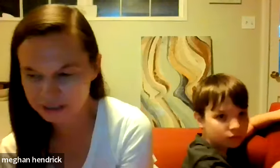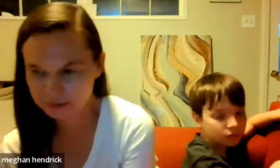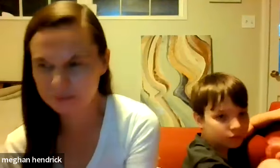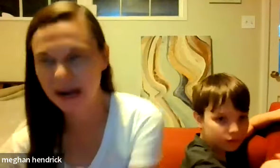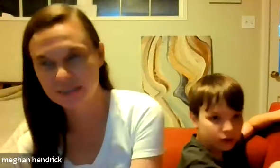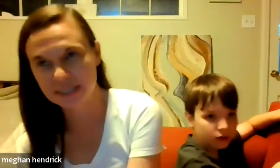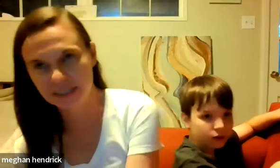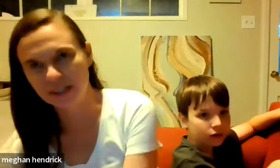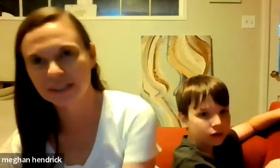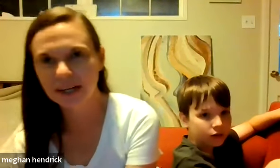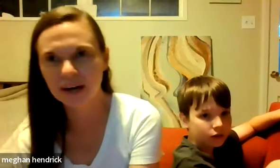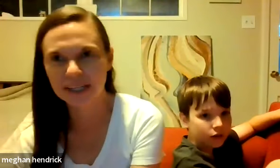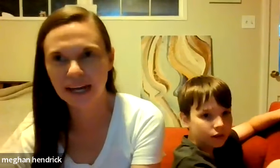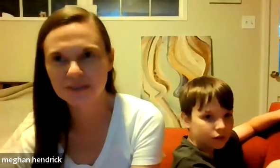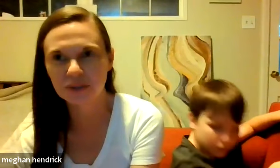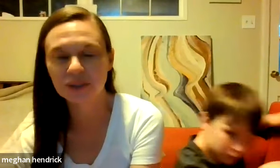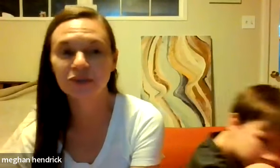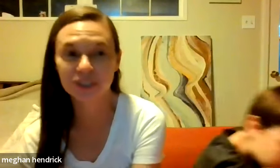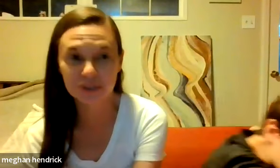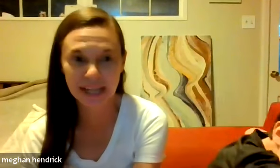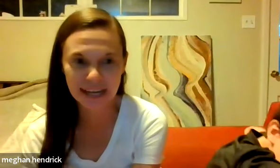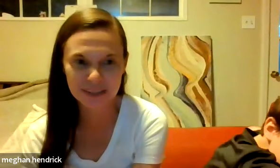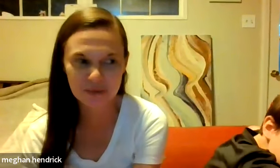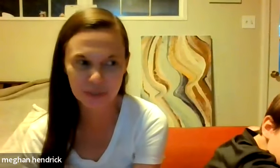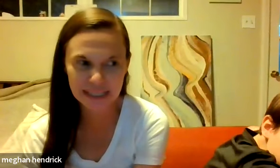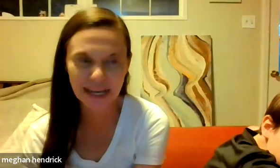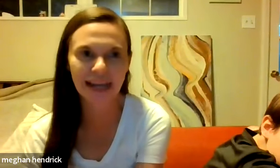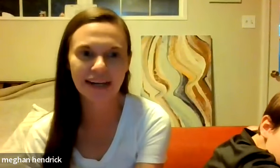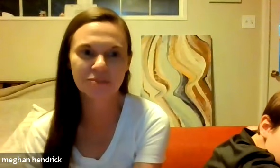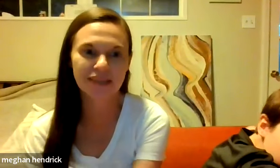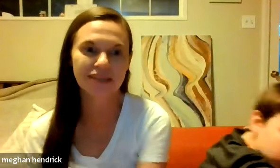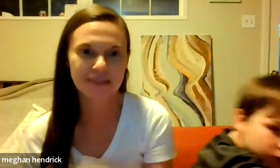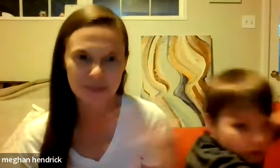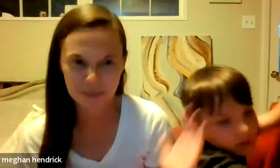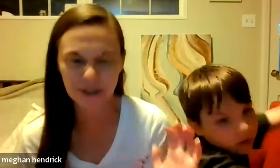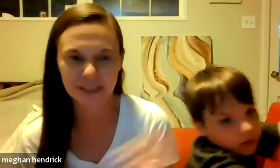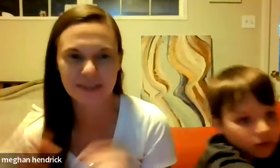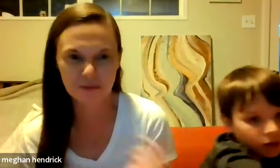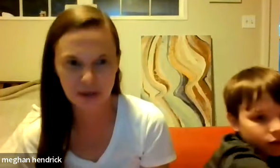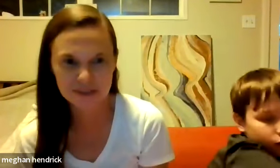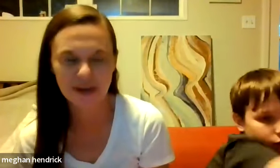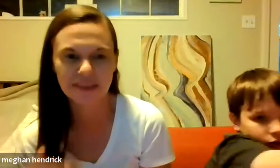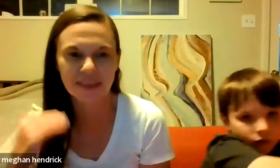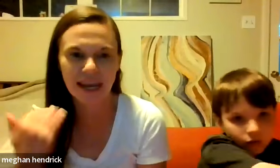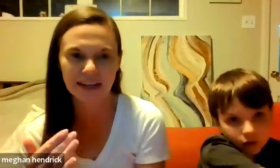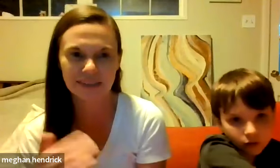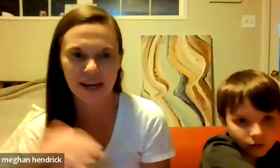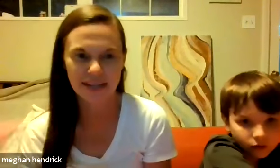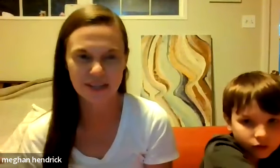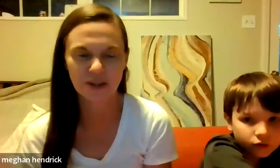toured I have a senior in high school, and we toured UNA this week. And because it's September and it's Deaf Awareness Month, they had their ASL